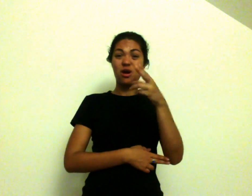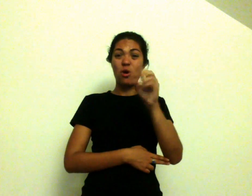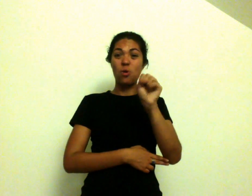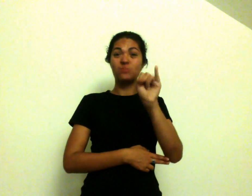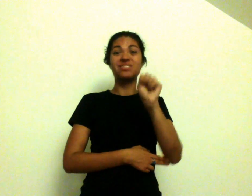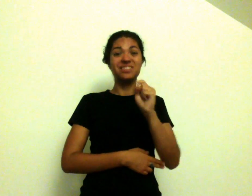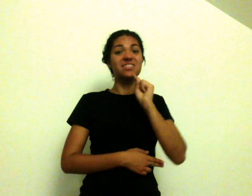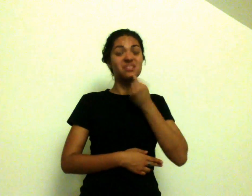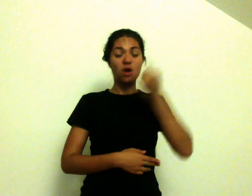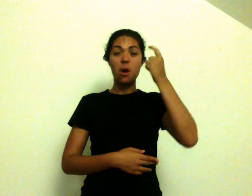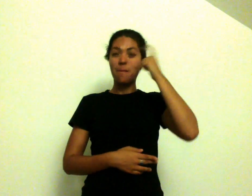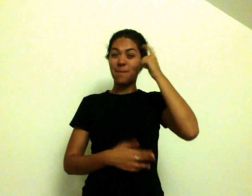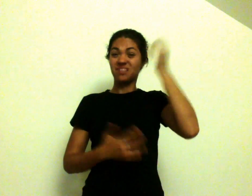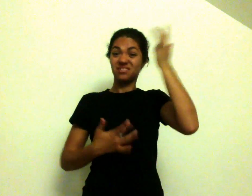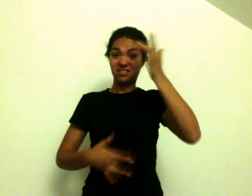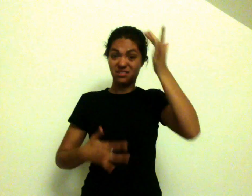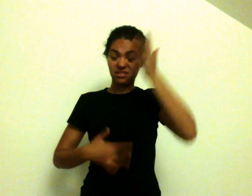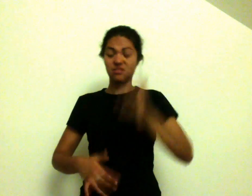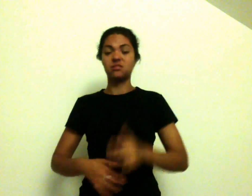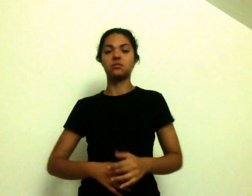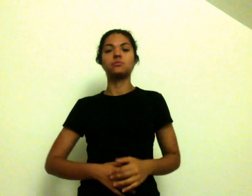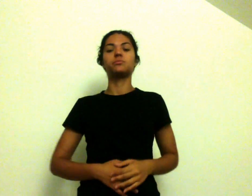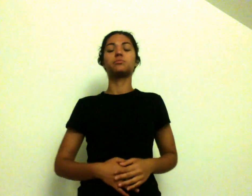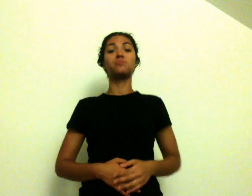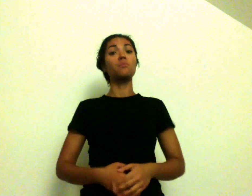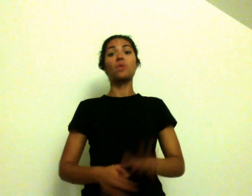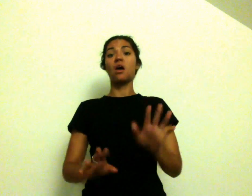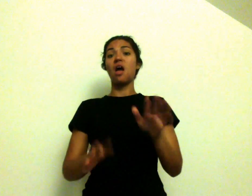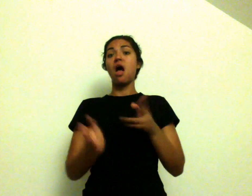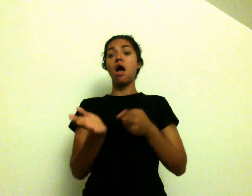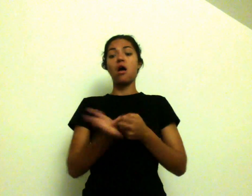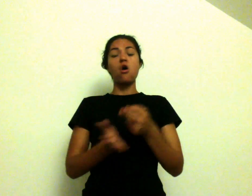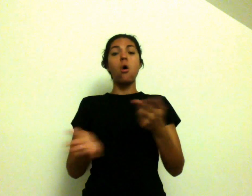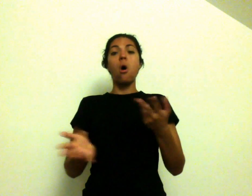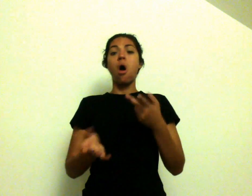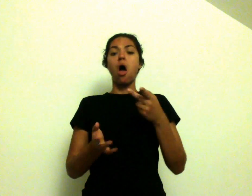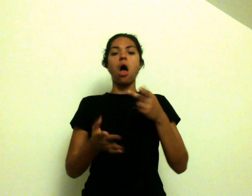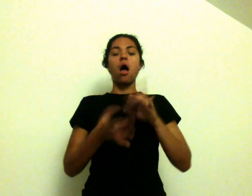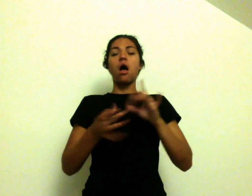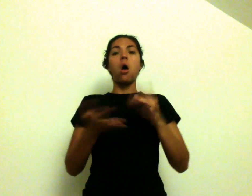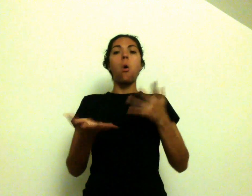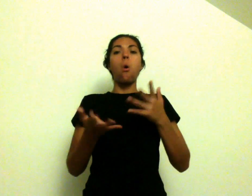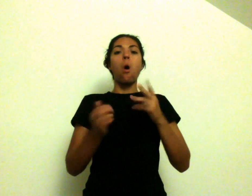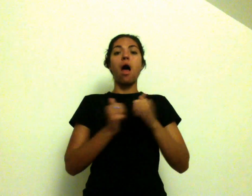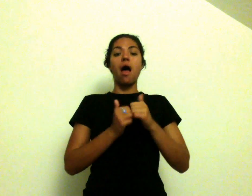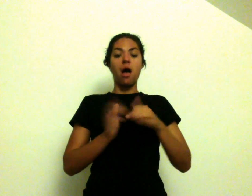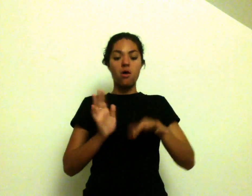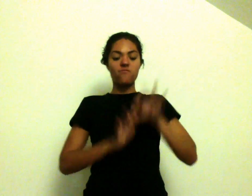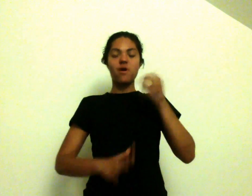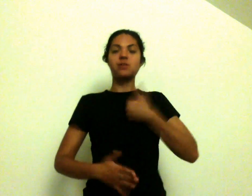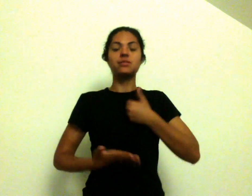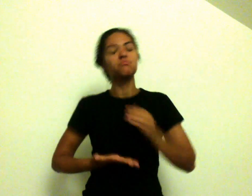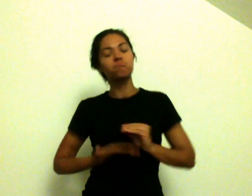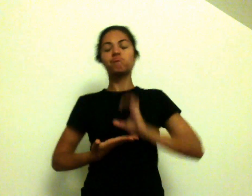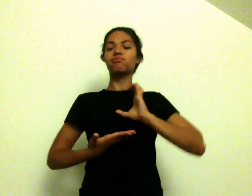oneself, contains a truth any seeker of self-fulfillment needs to grasp. You